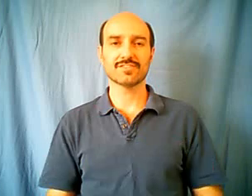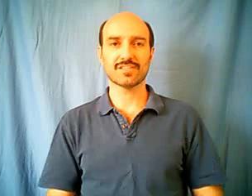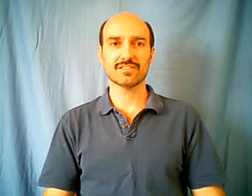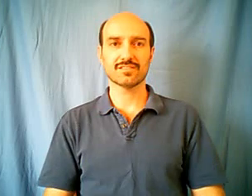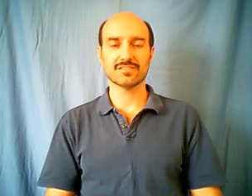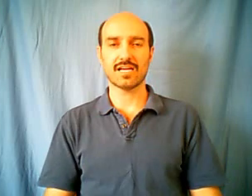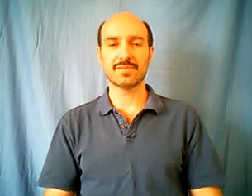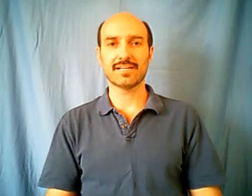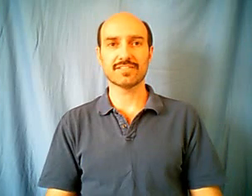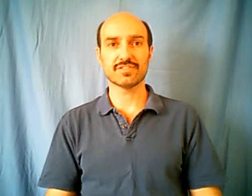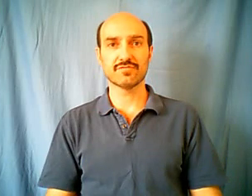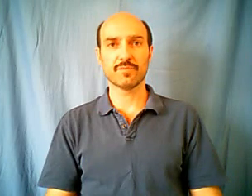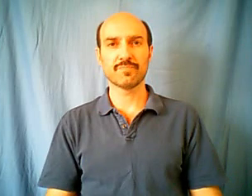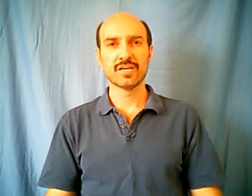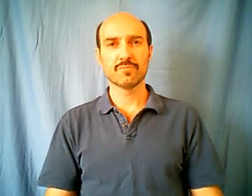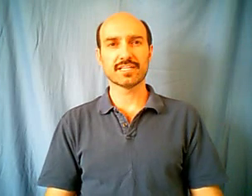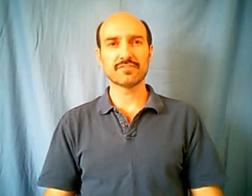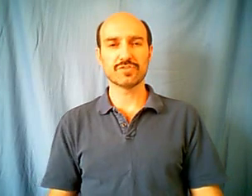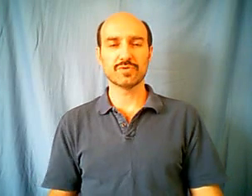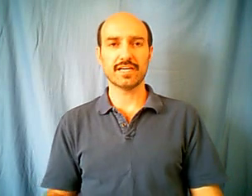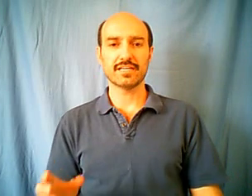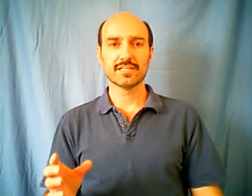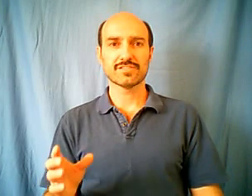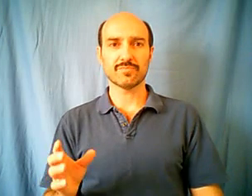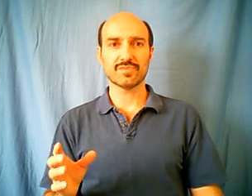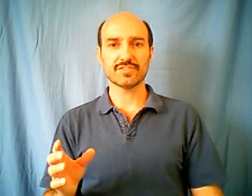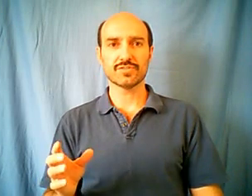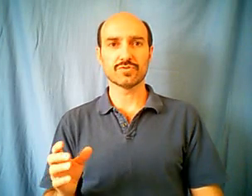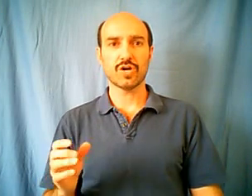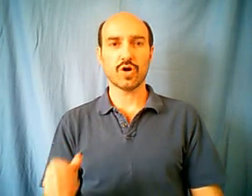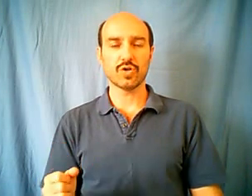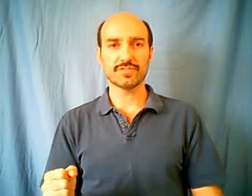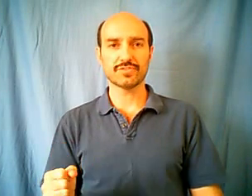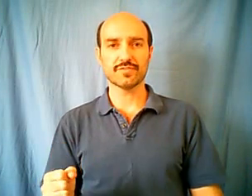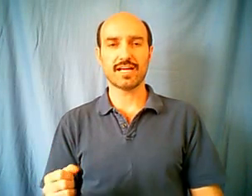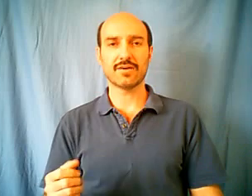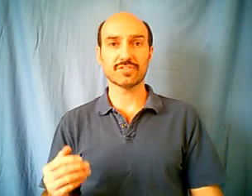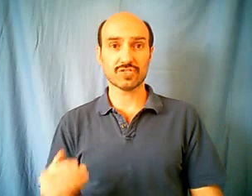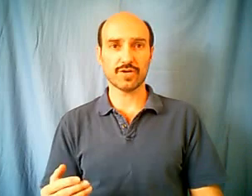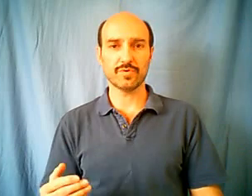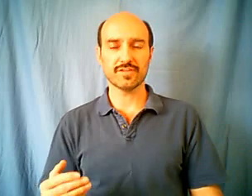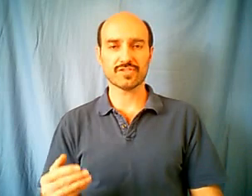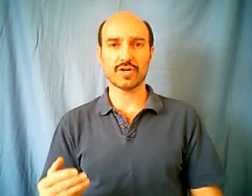just time, noun, adjective, verb, but it gives you something to hold on to for now and to start with, a starting